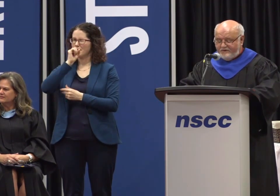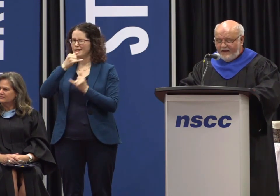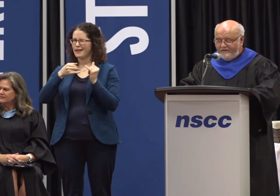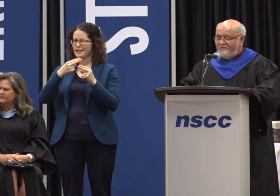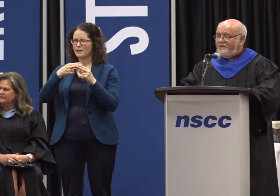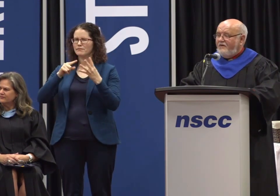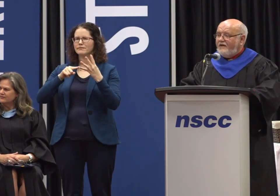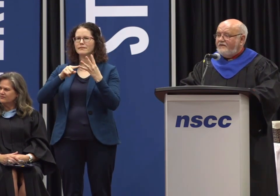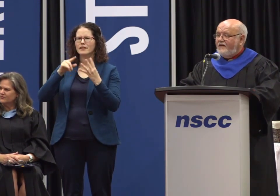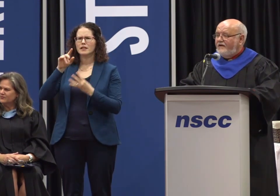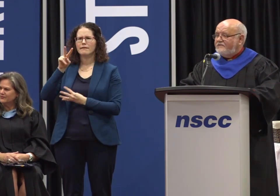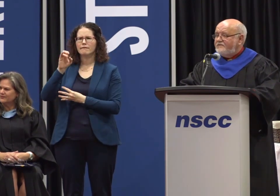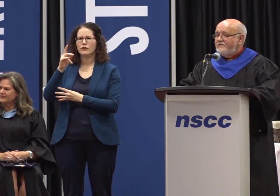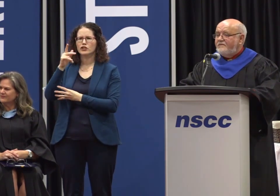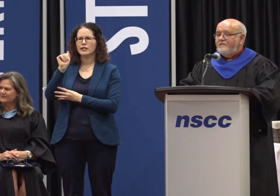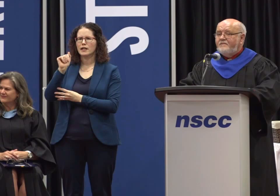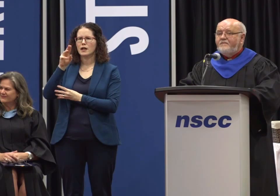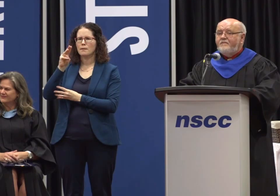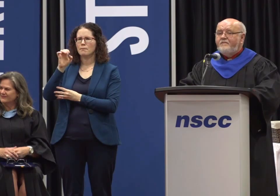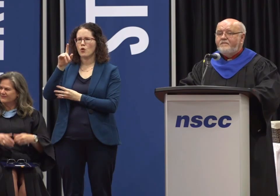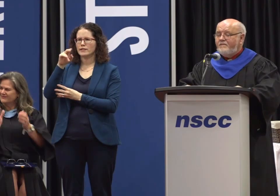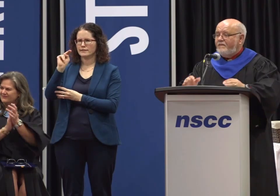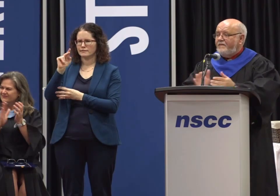Morgan to stand and be recognized.